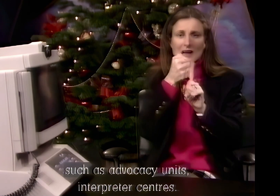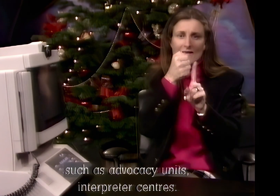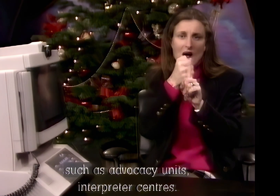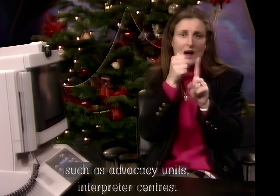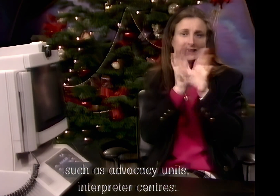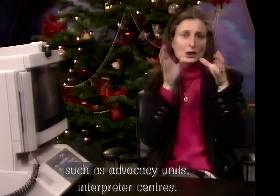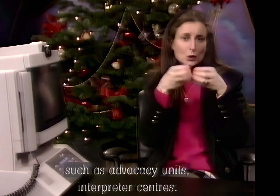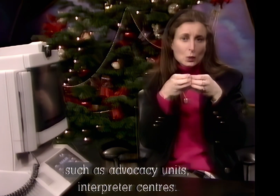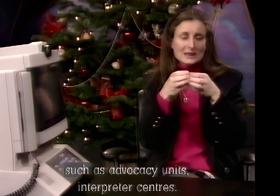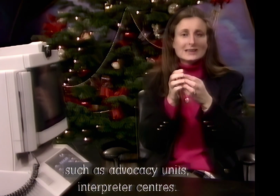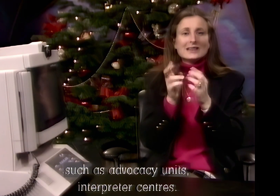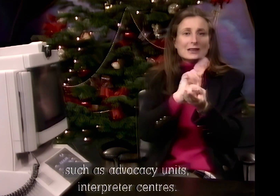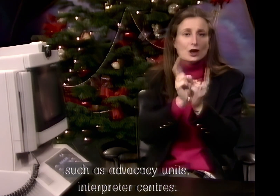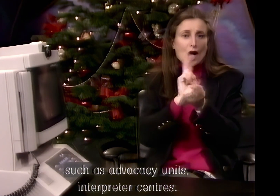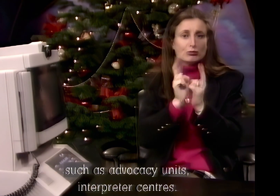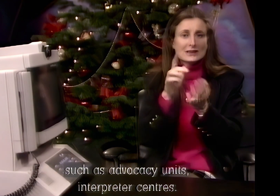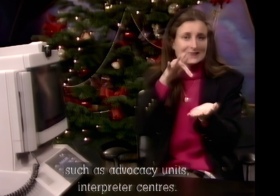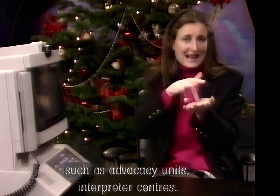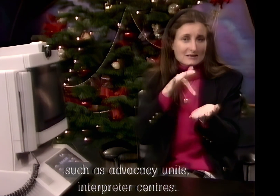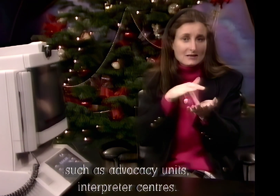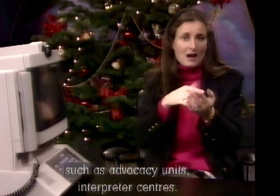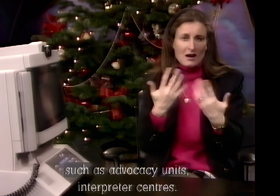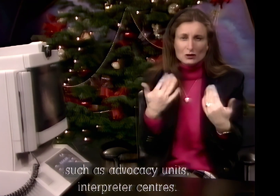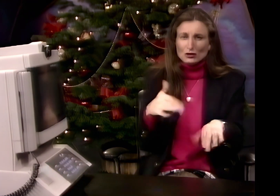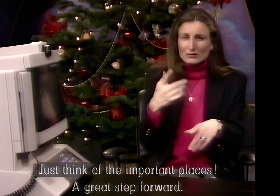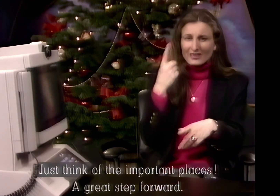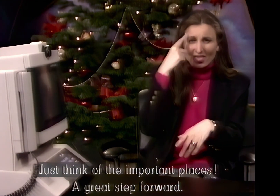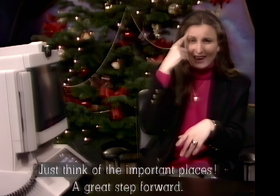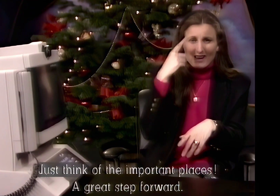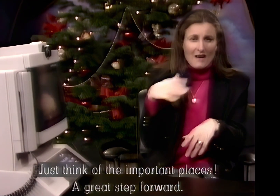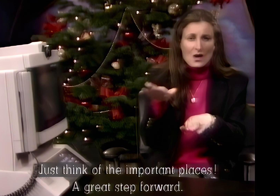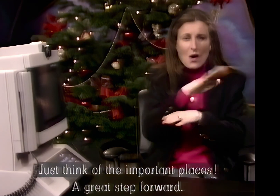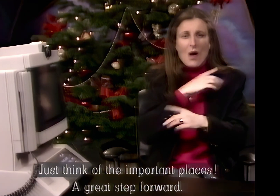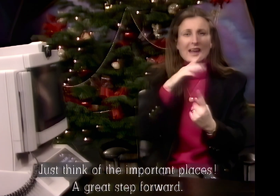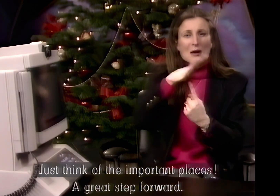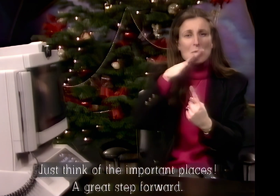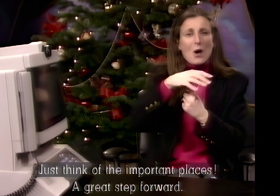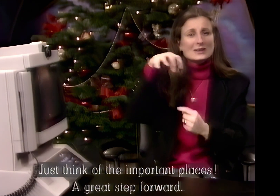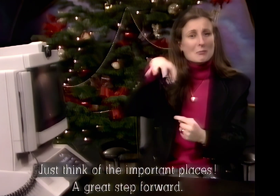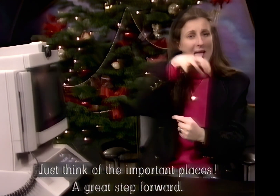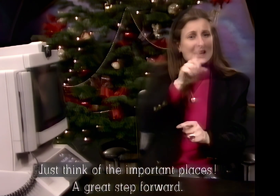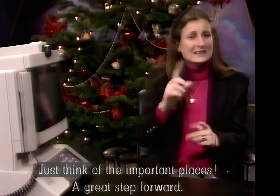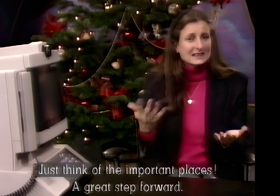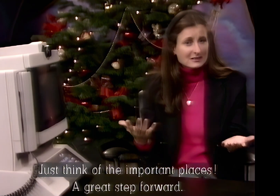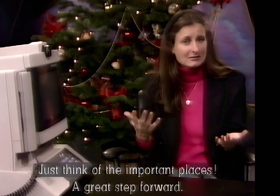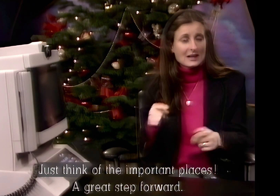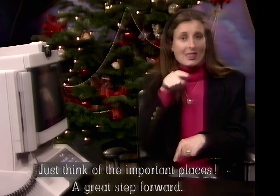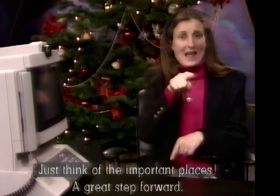interest to deaf people, such as advocacy units, interpreter centres. Just think of the important places.